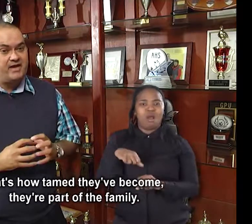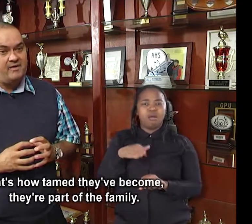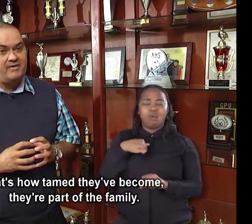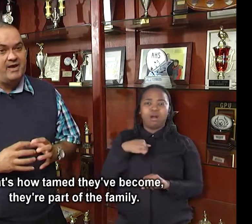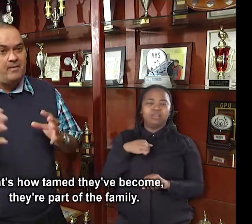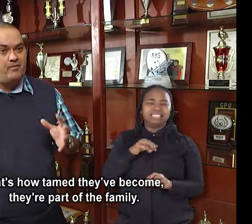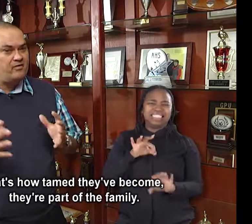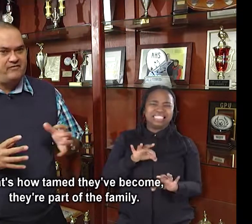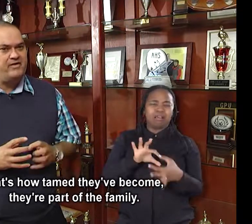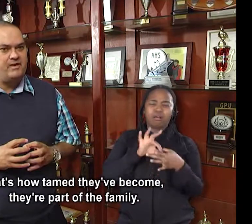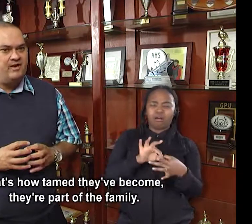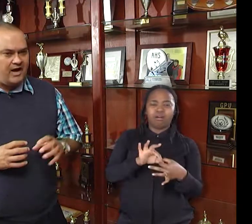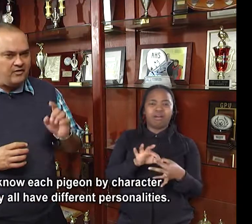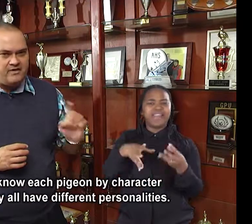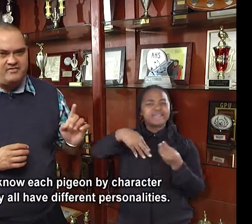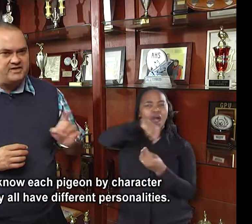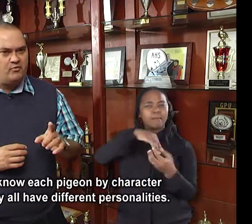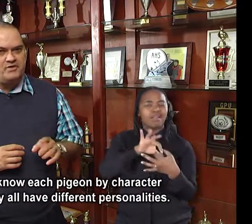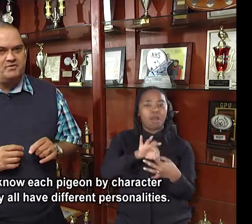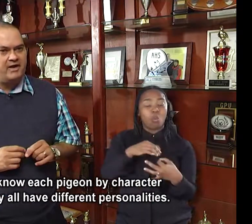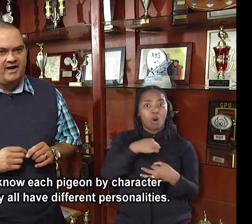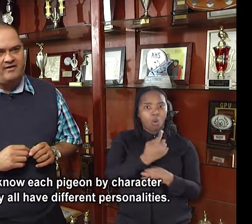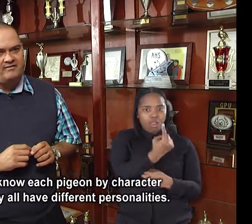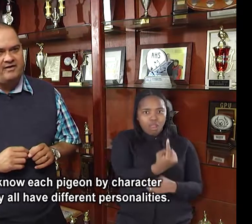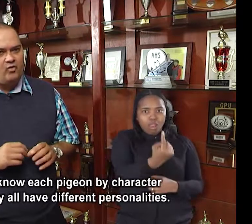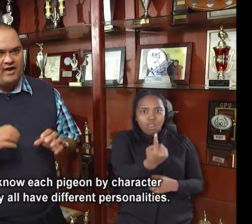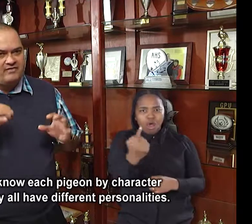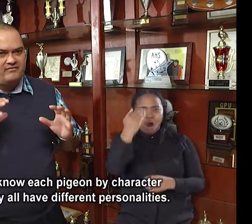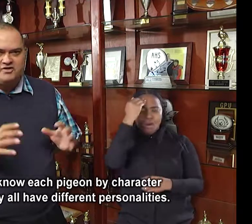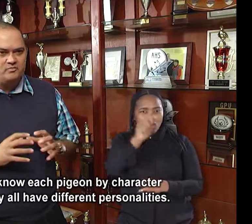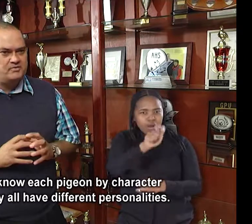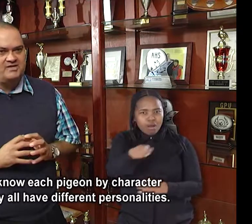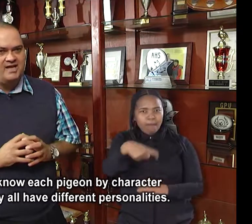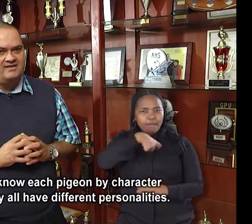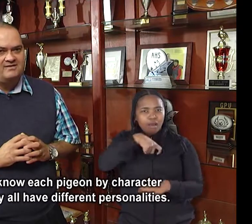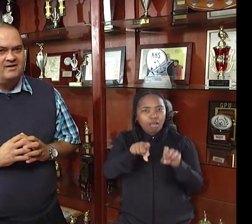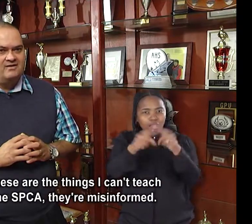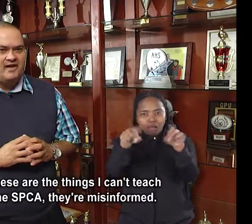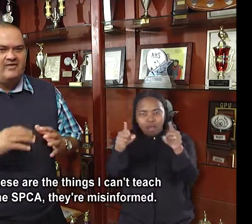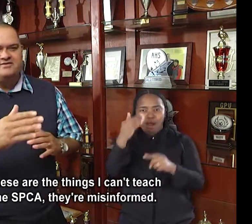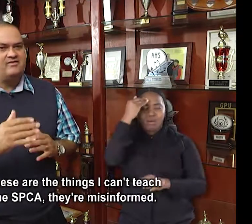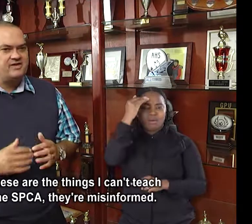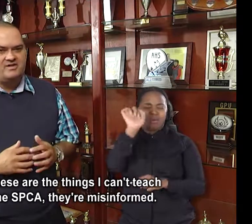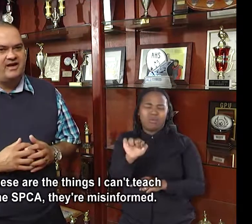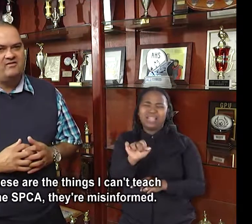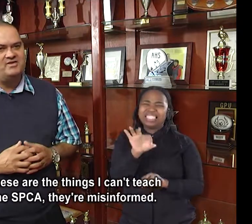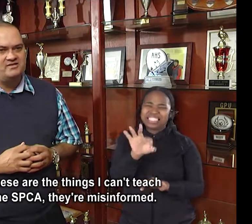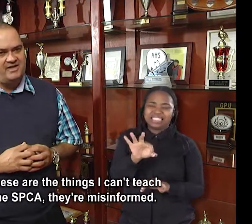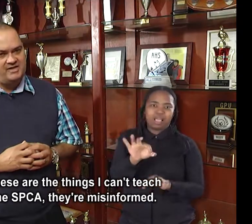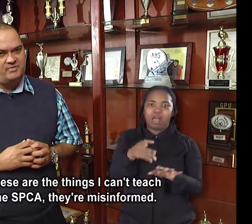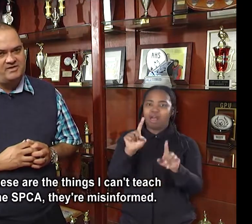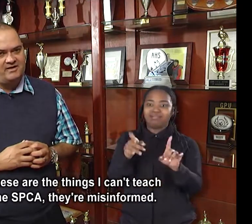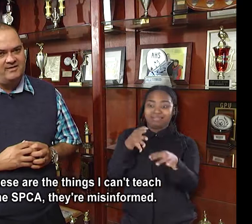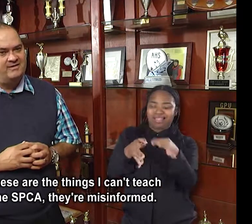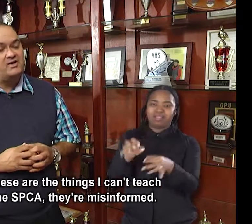tame they become. They become part of the family. I know every single pigeon by character. They all have individual personalities. And these are the things I cannot teach